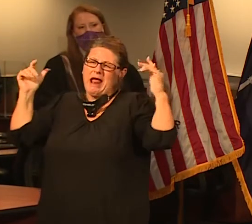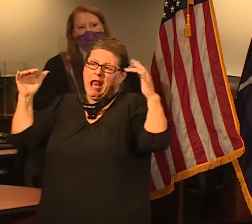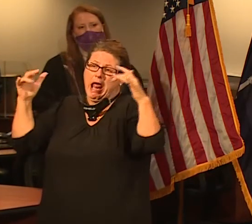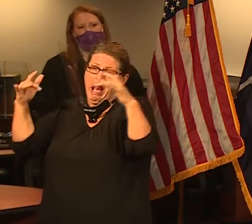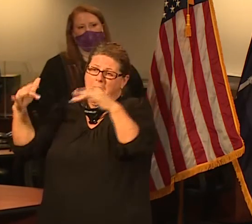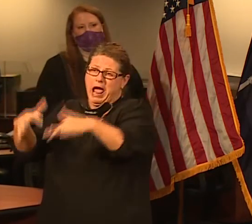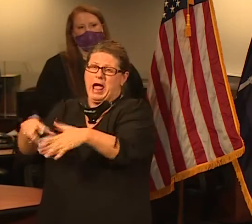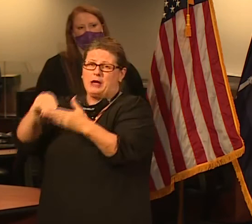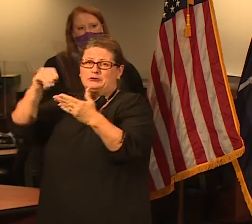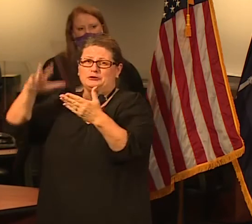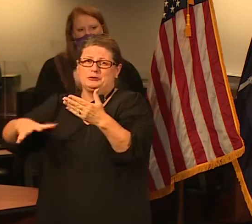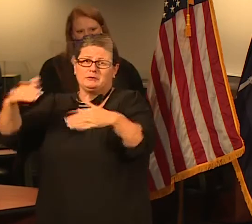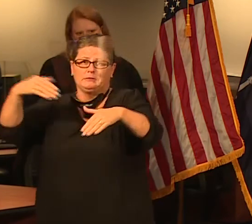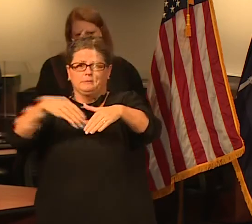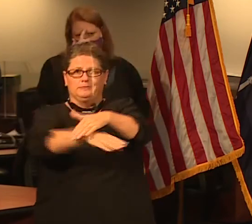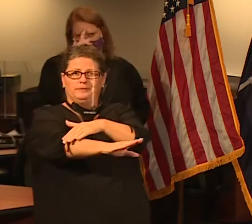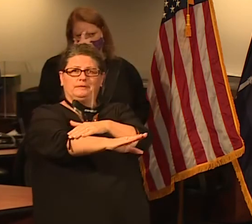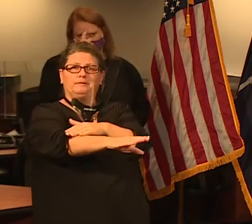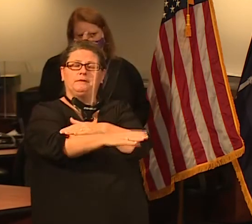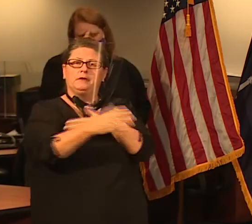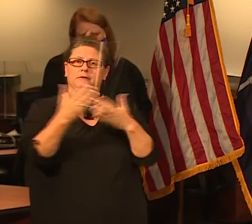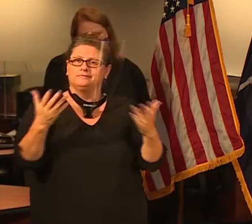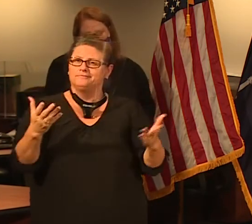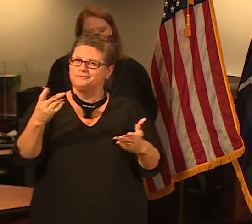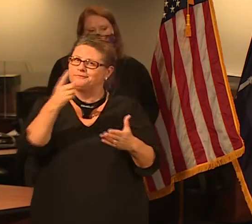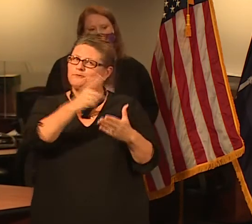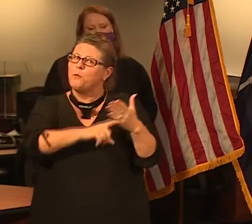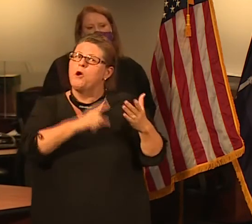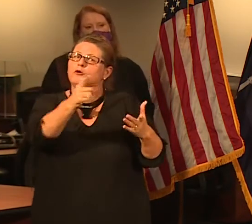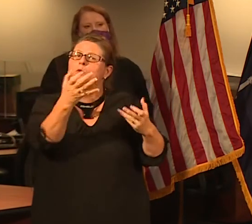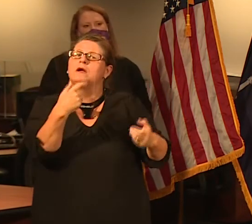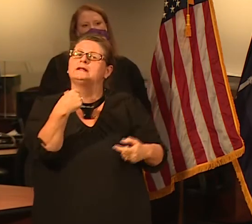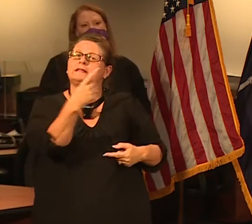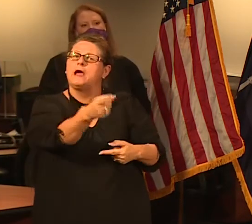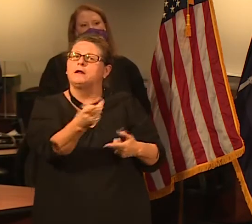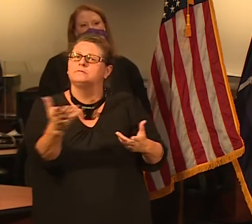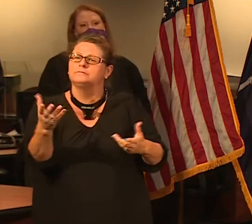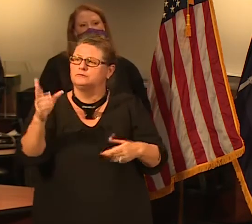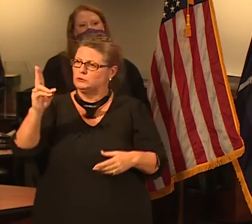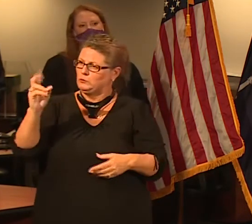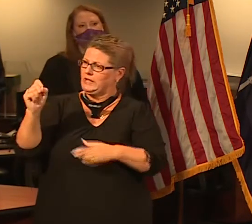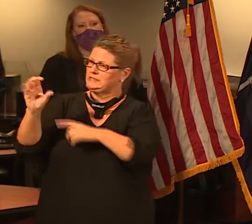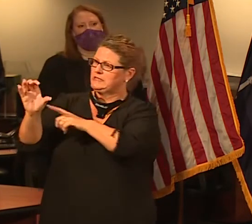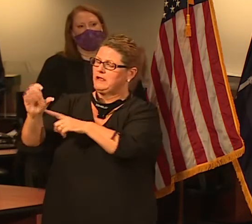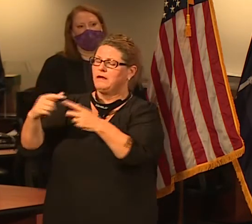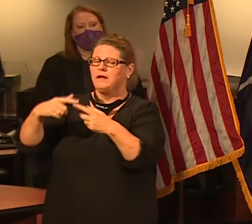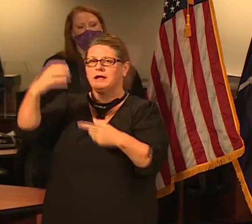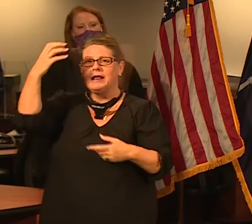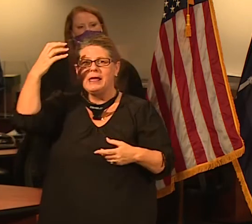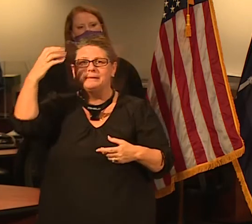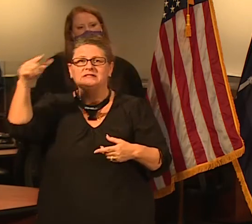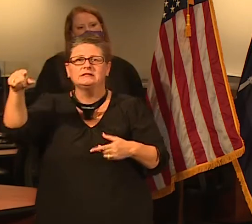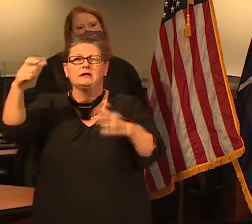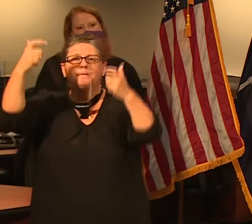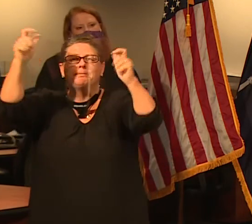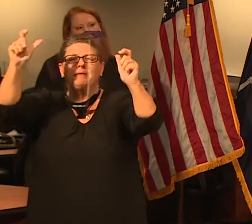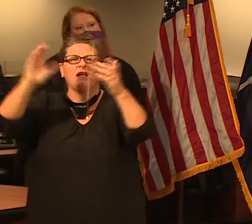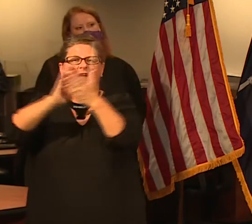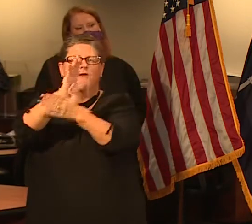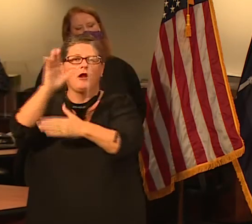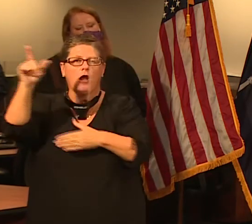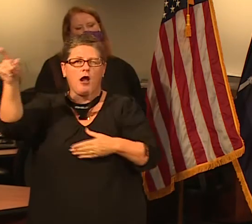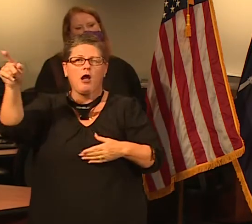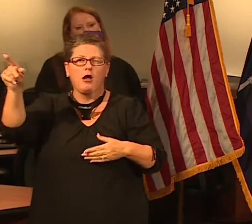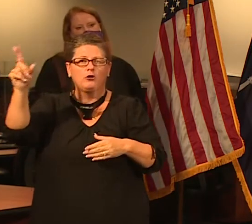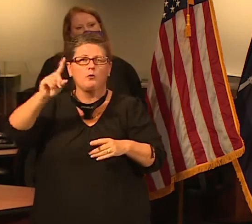in. I'm wondering, what is your message to particularly, your University of South Carolina, Clemson, your larger schools, where these students